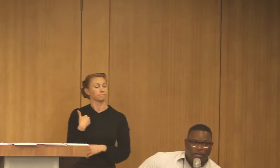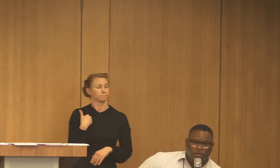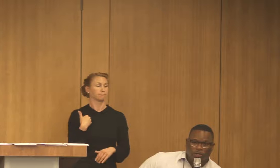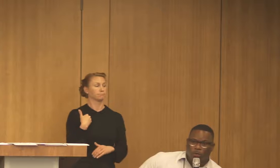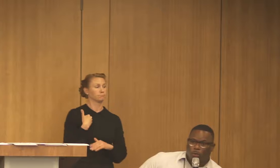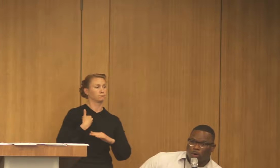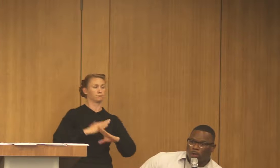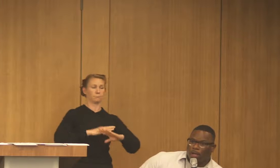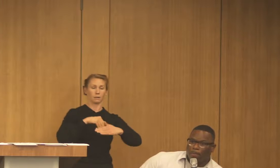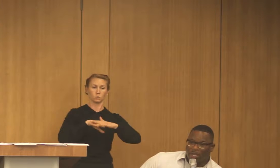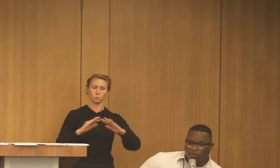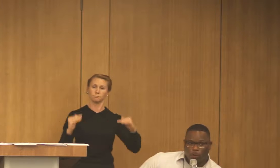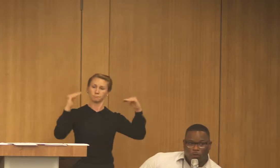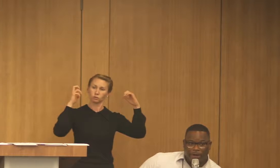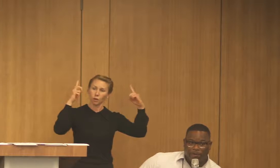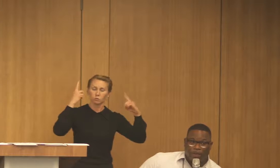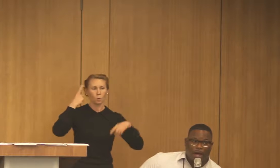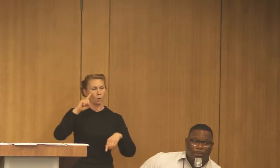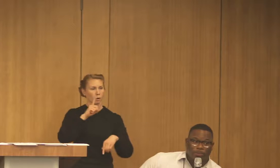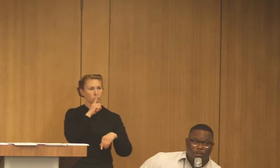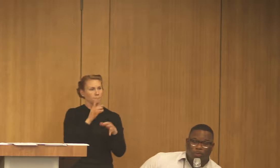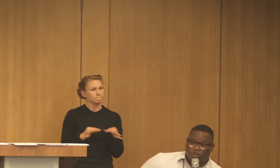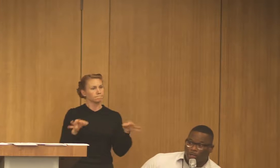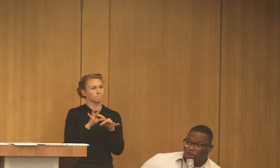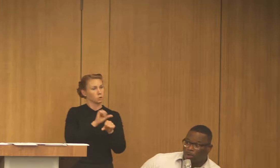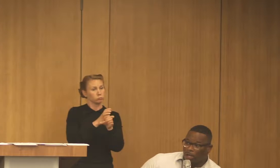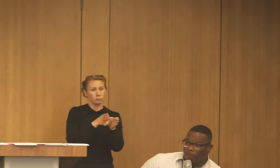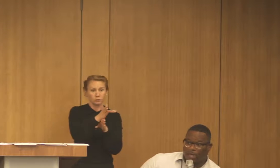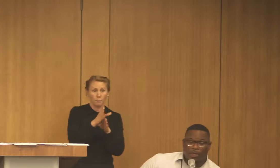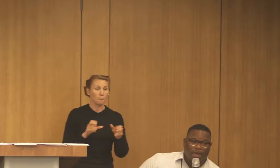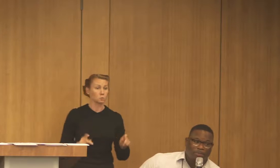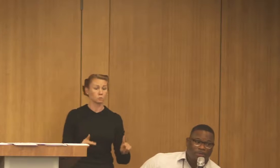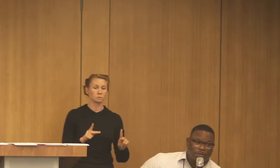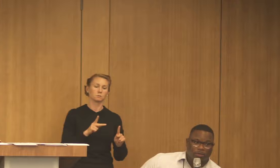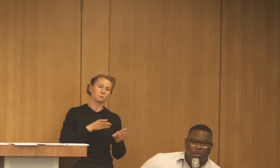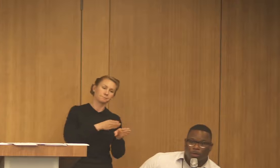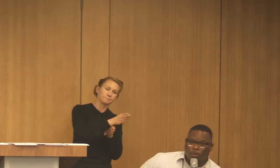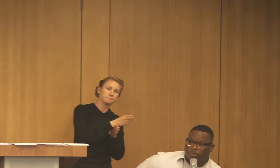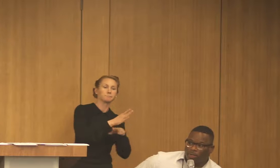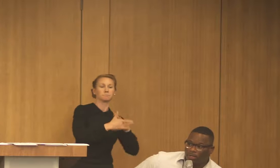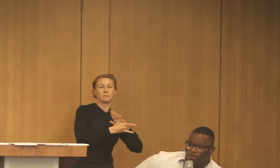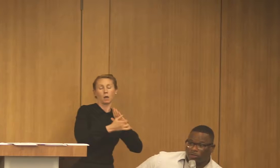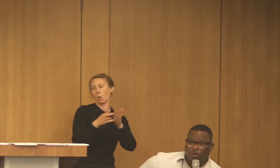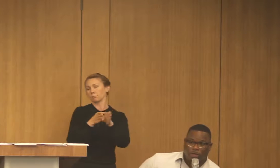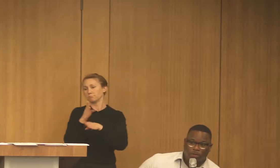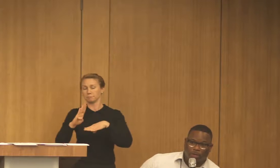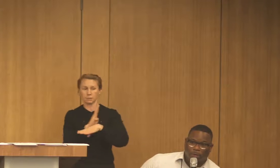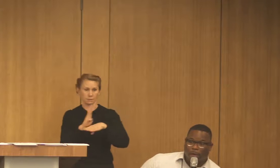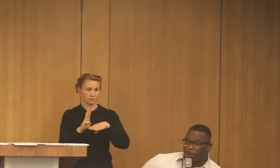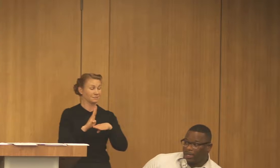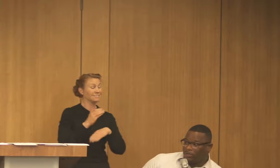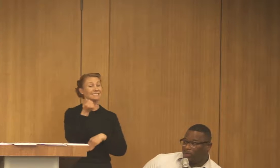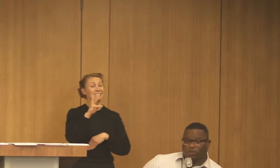higher education or meaningful career development opportunities, particularly in the world of tech and business. We're in 16 cities across the